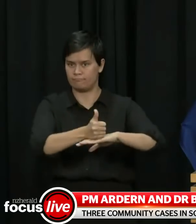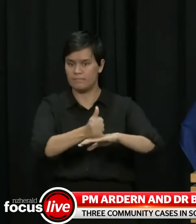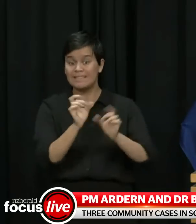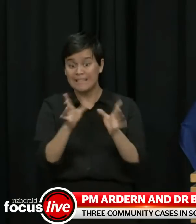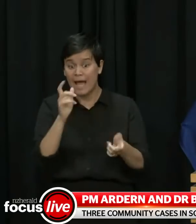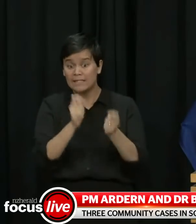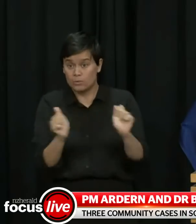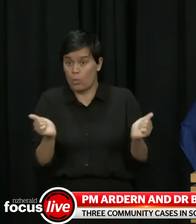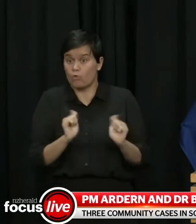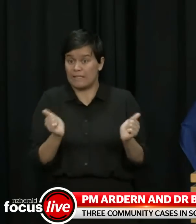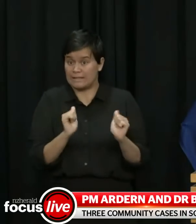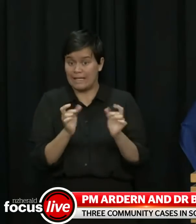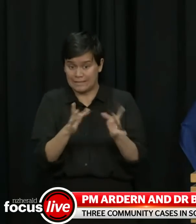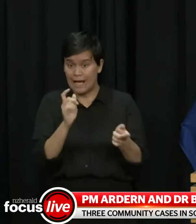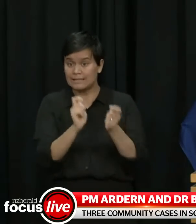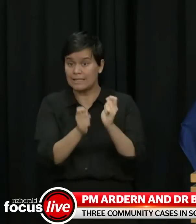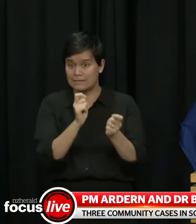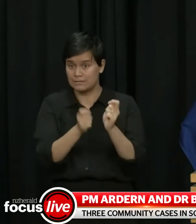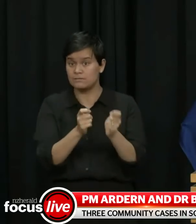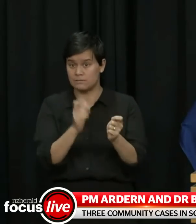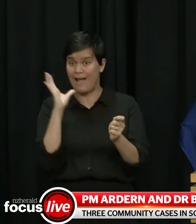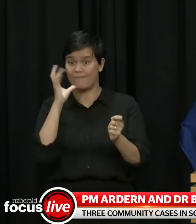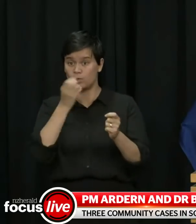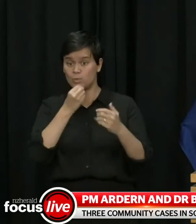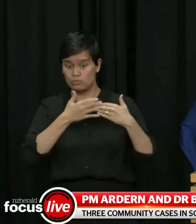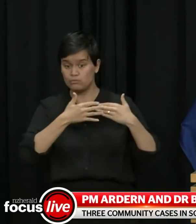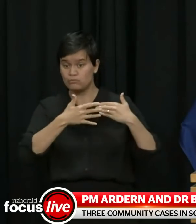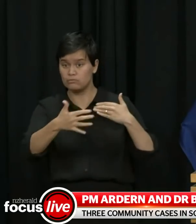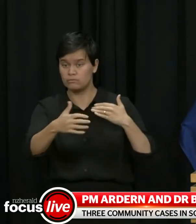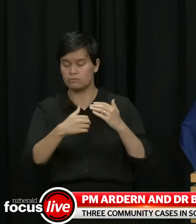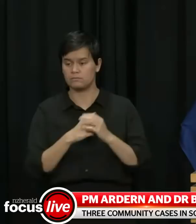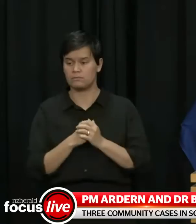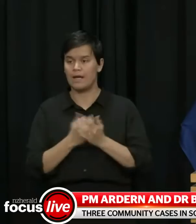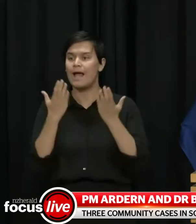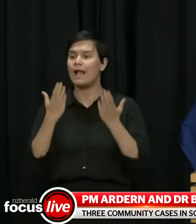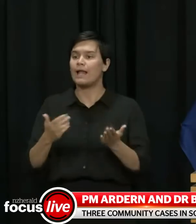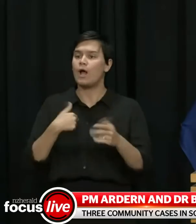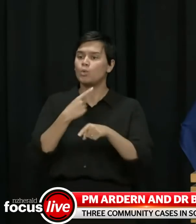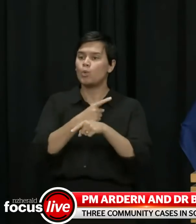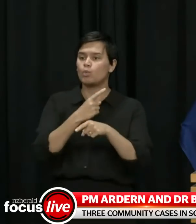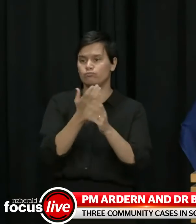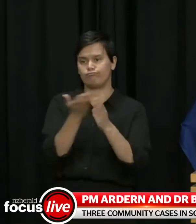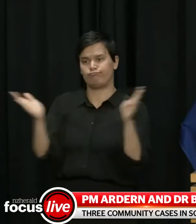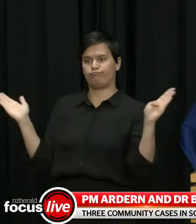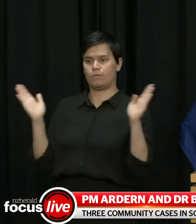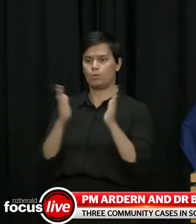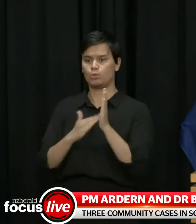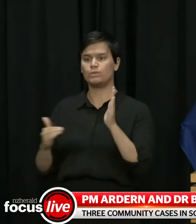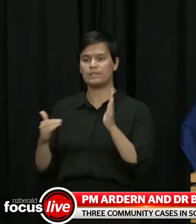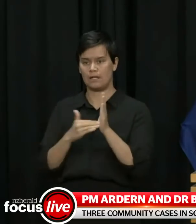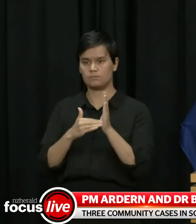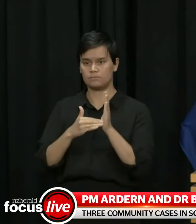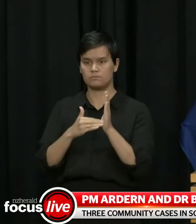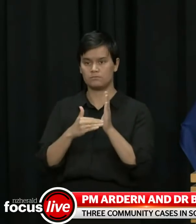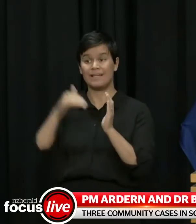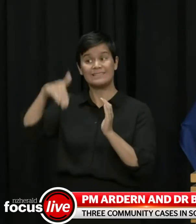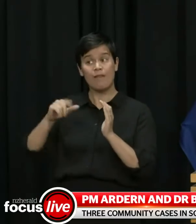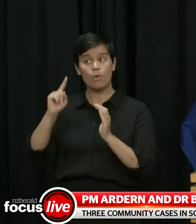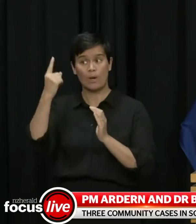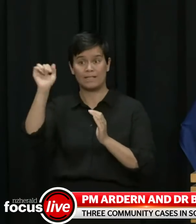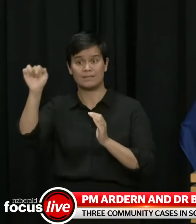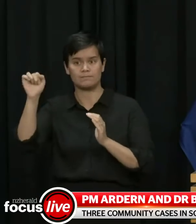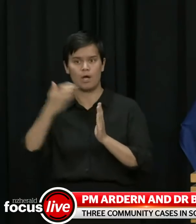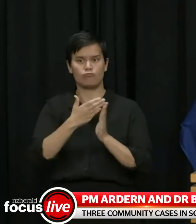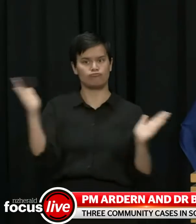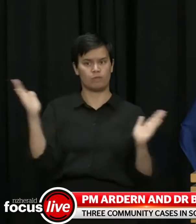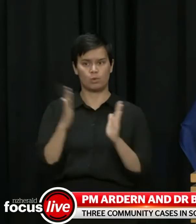afternoon. Finally, just to close with a message now speaking to the rest of New Zealand, as well as the people of South Auckland. It's more